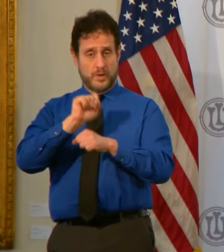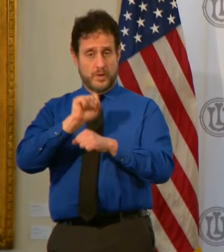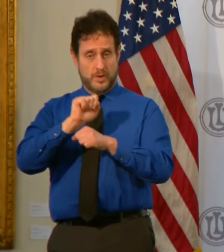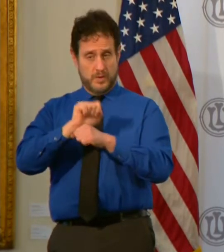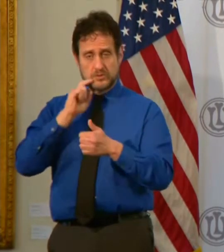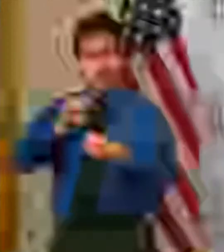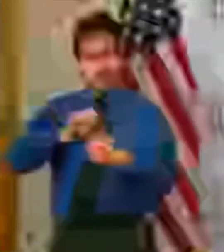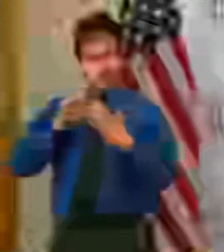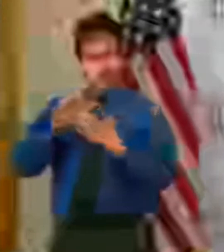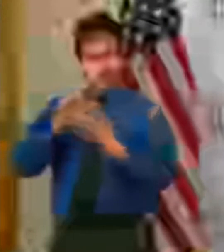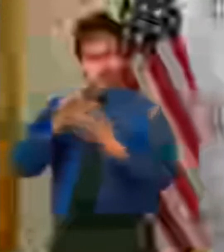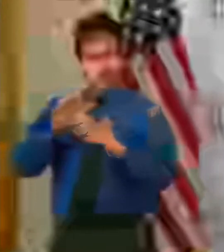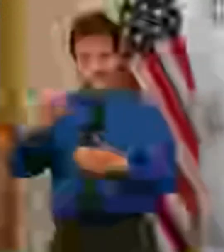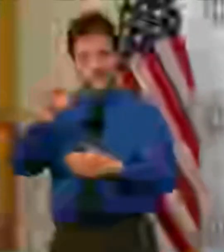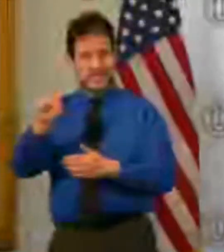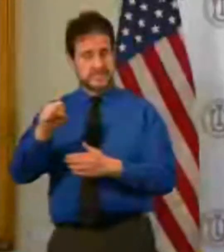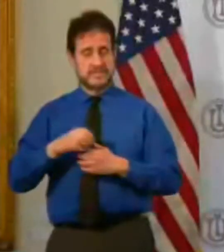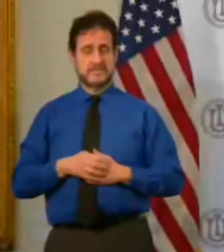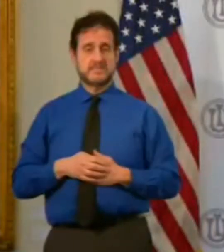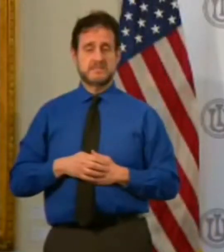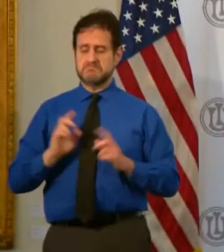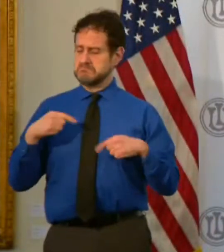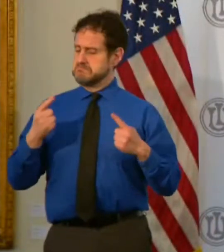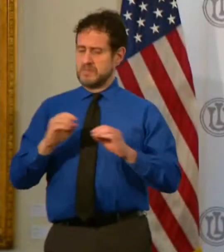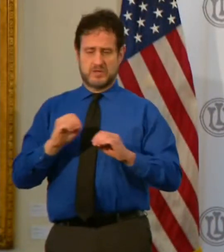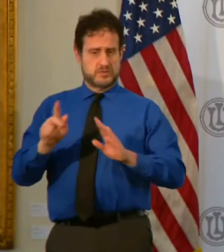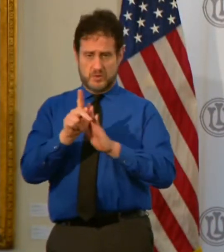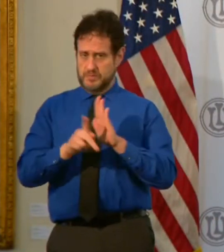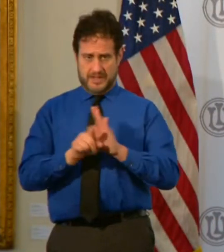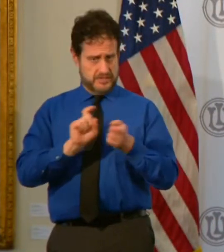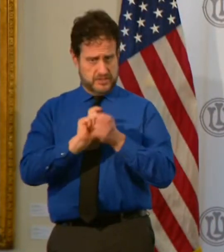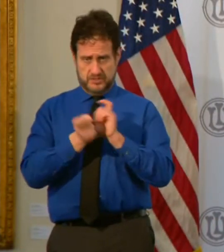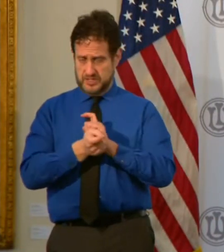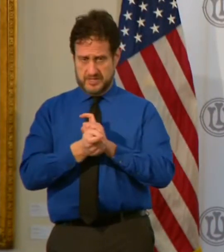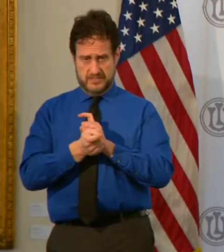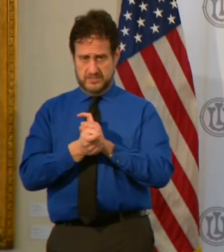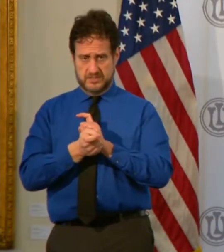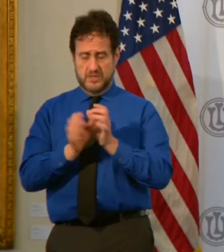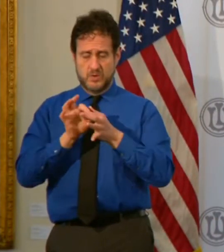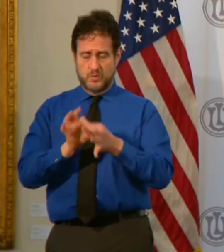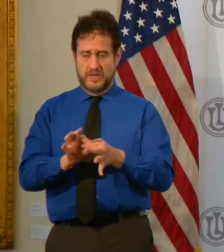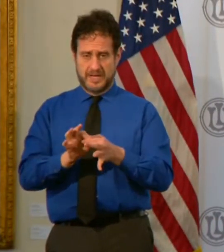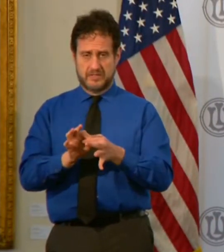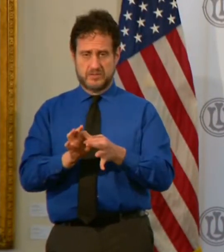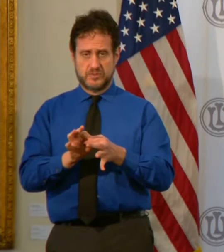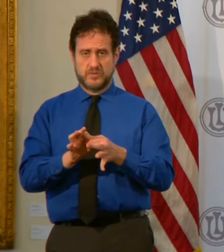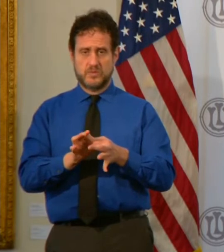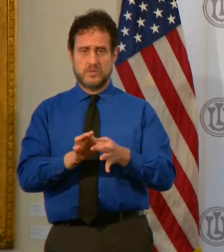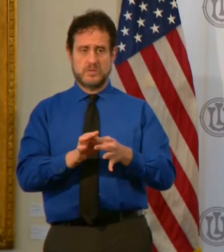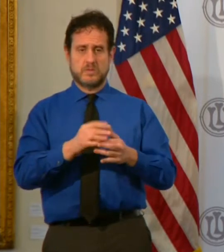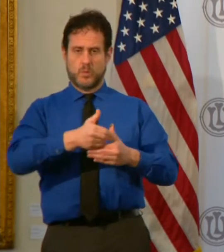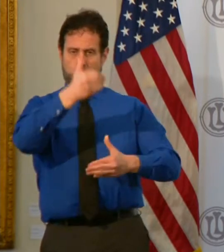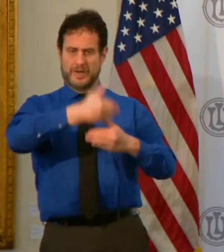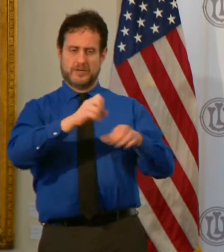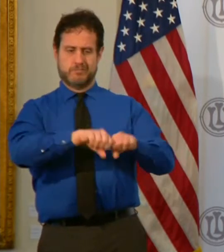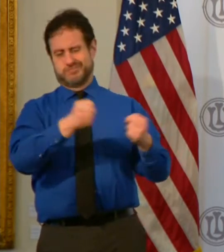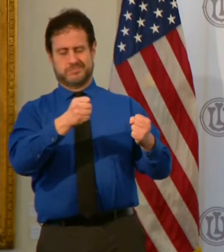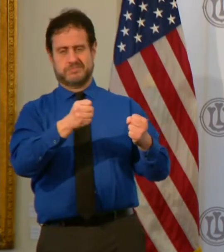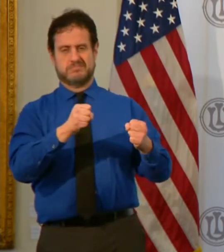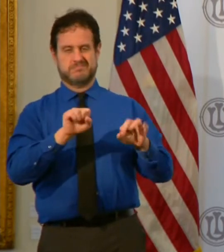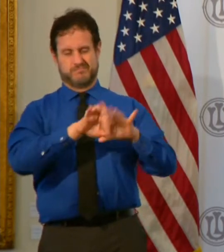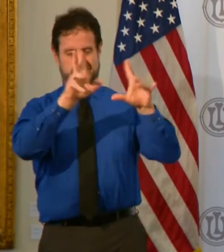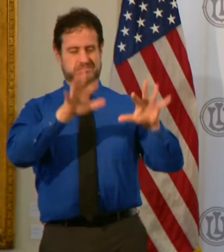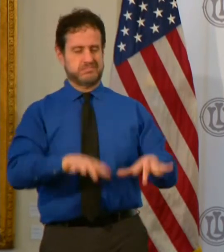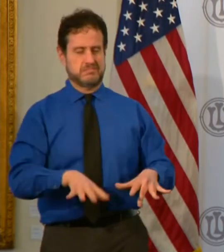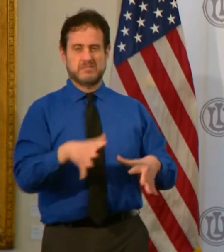those cases. There's been no policy change related to smash and grabs or organized retail theft. In fact,